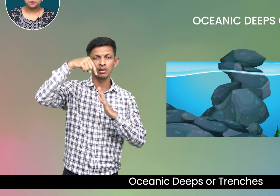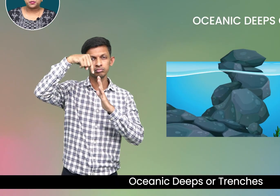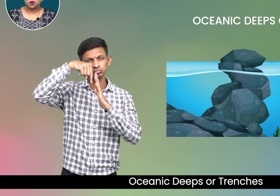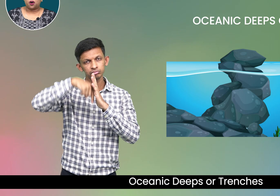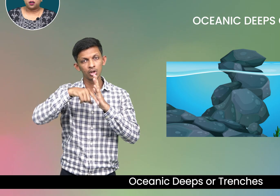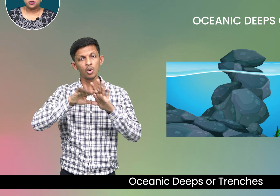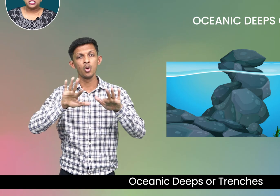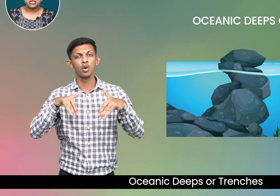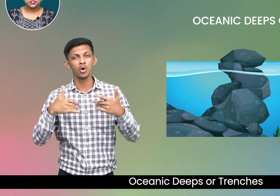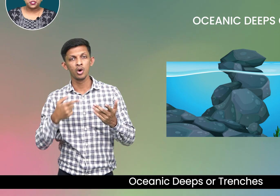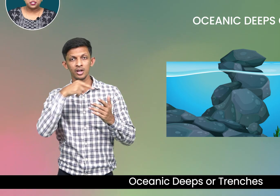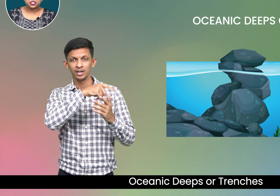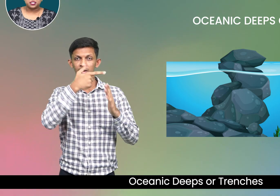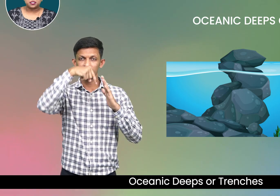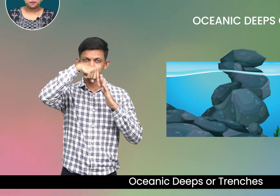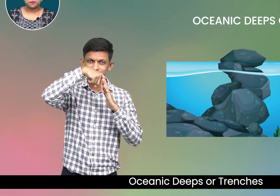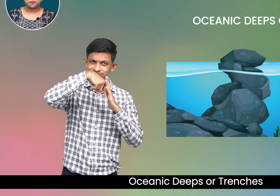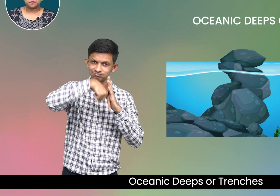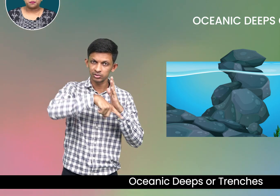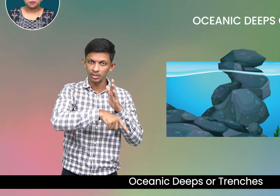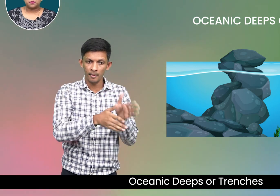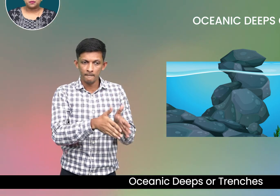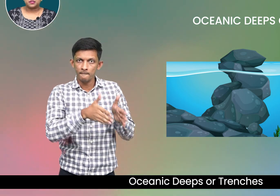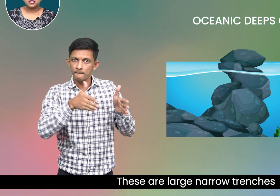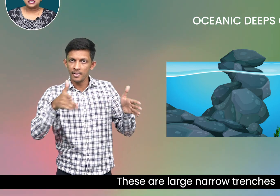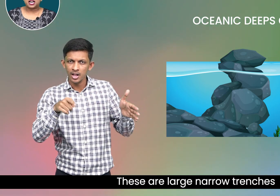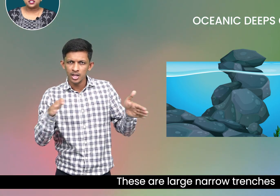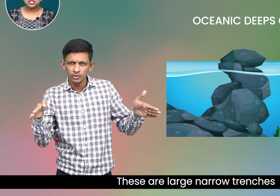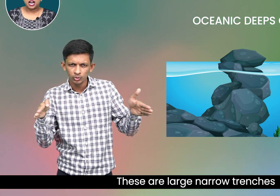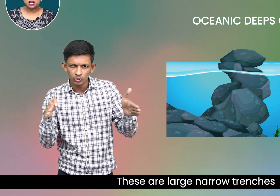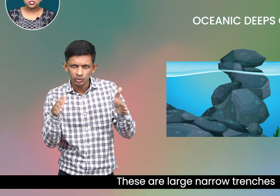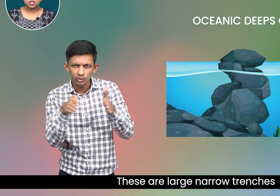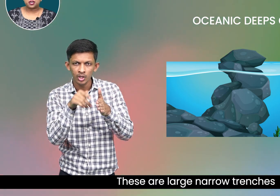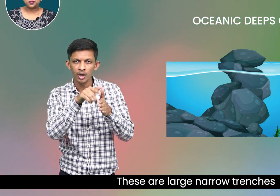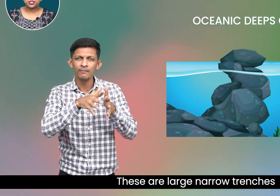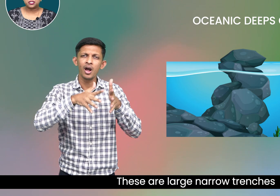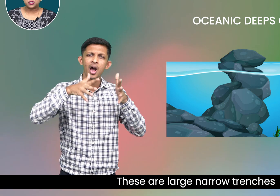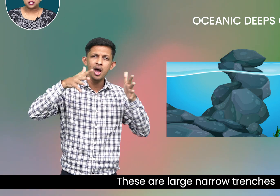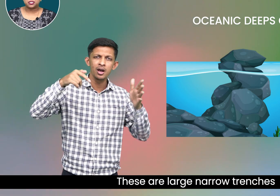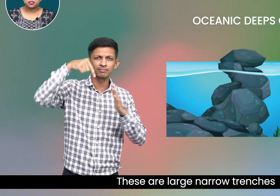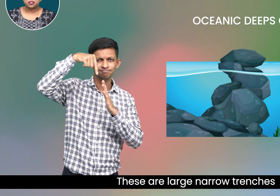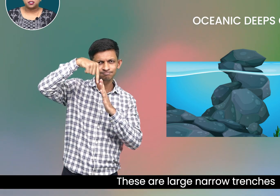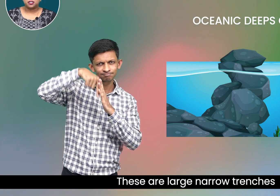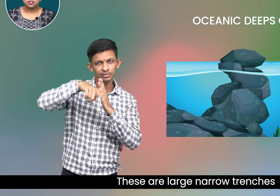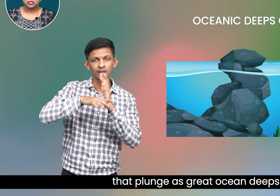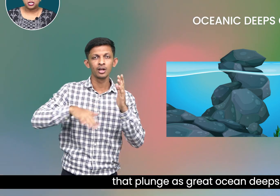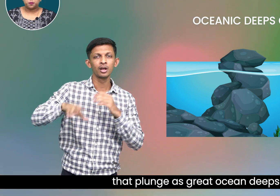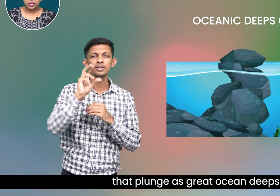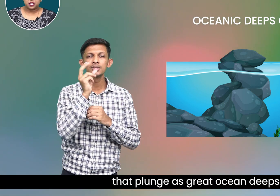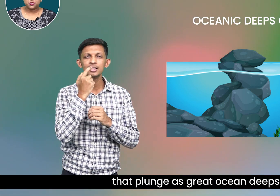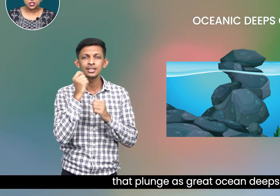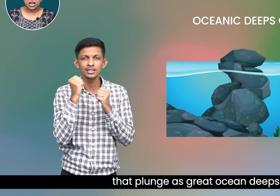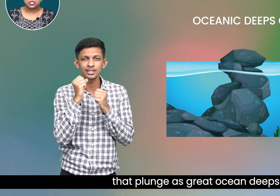Oceanic deeps or trenches. These are the large narrow trenches